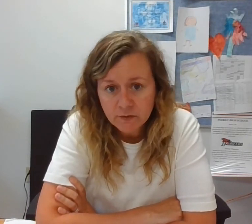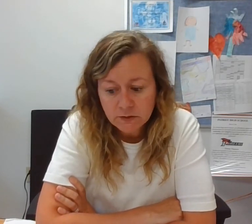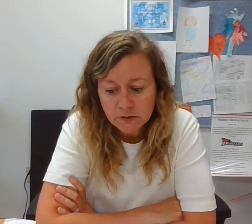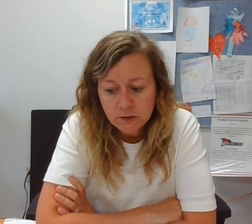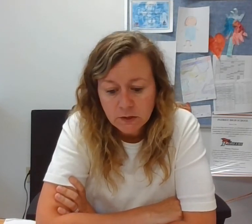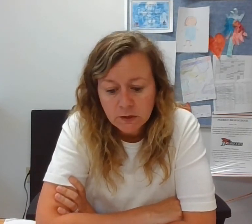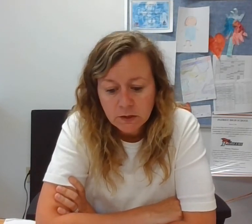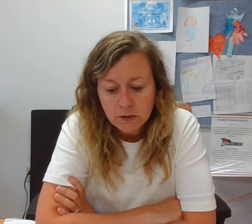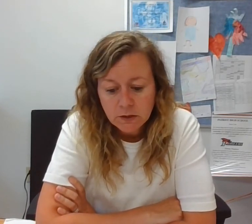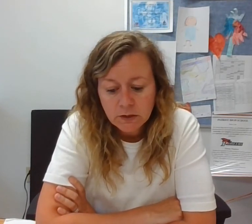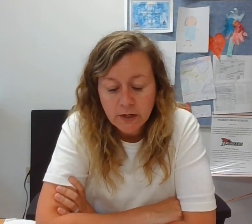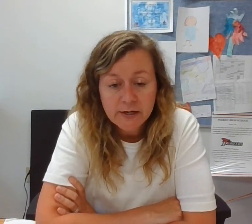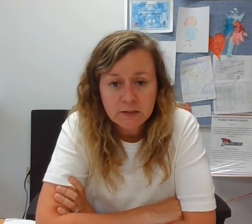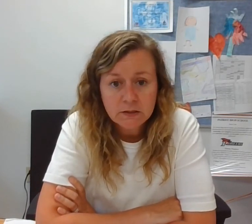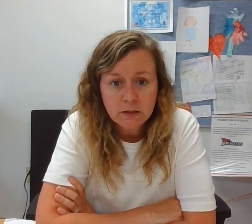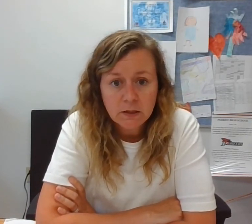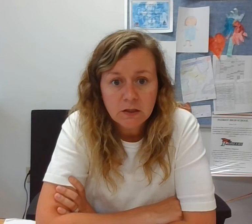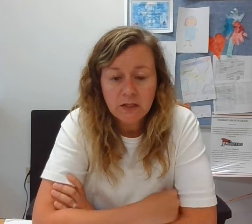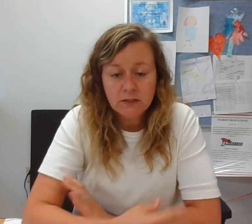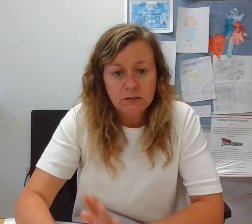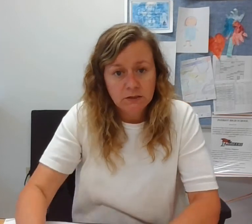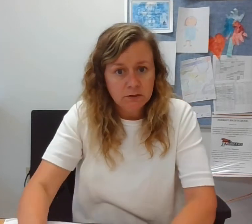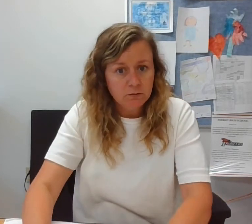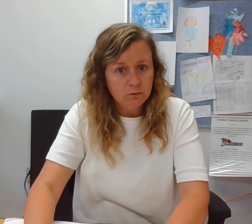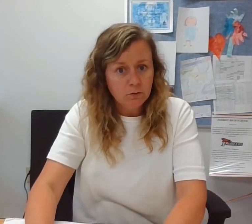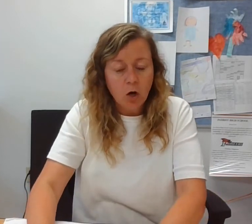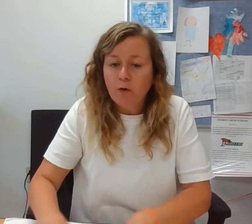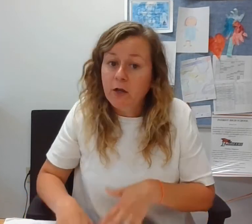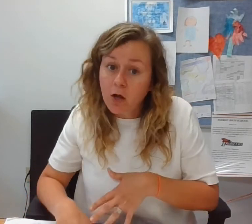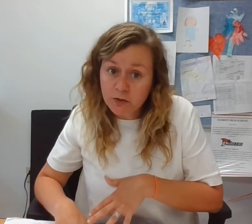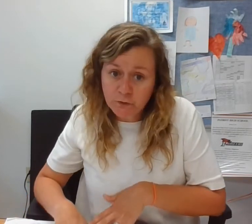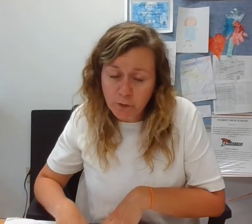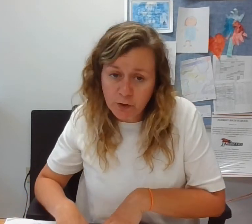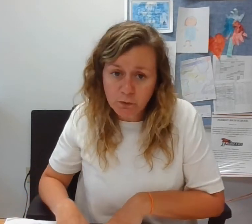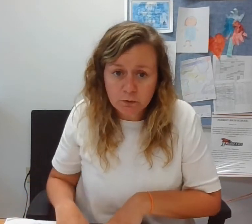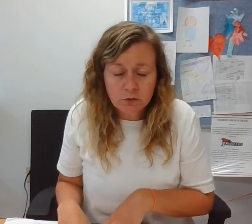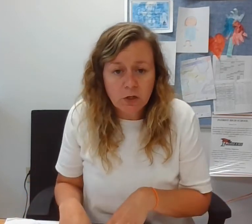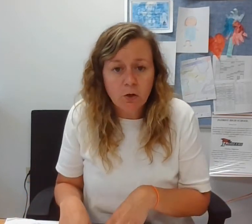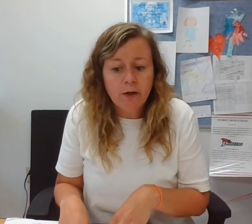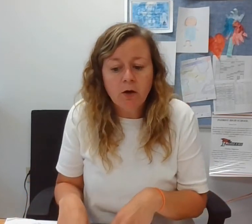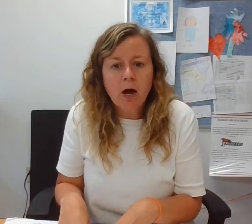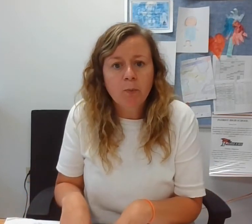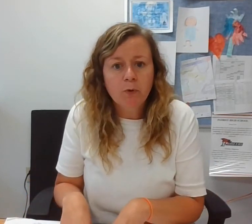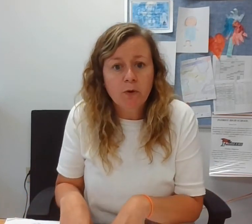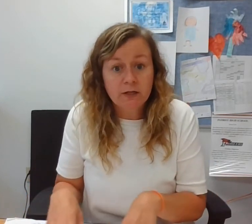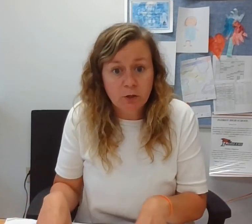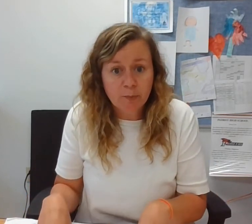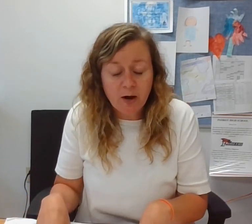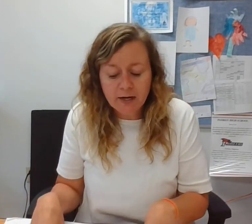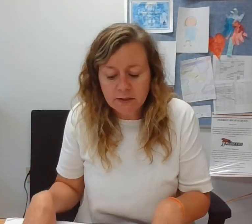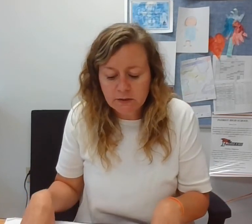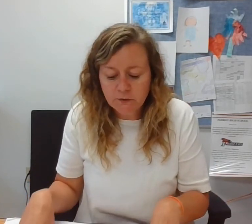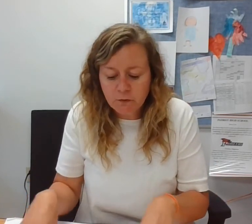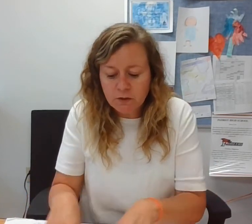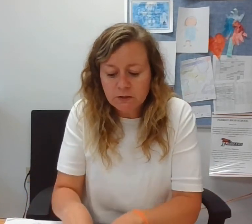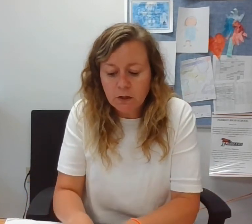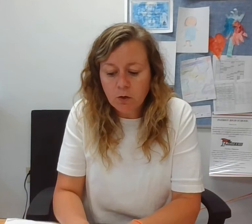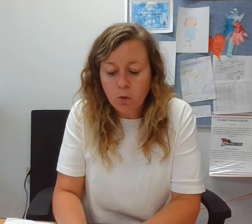Canvas, there is this already glossed for you. So it'll help when you guys go to practice to focus on only